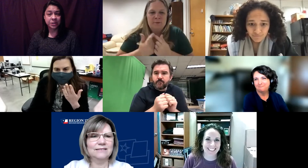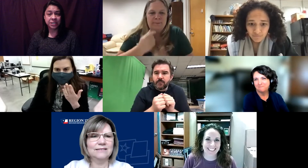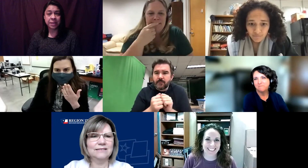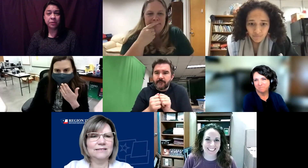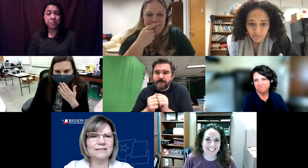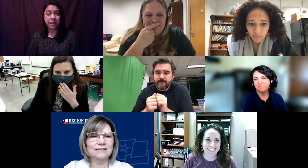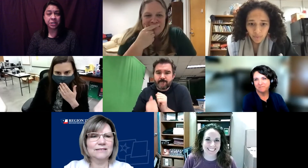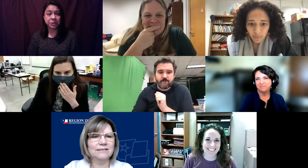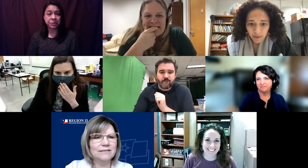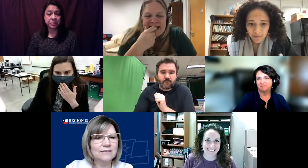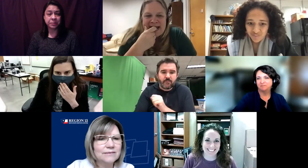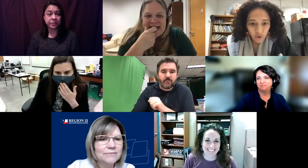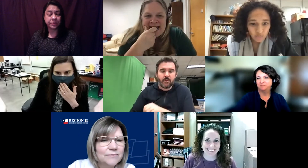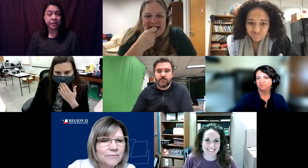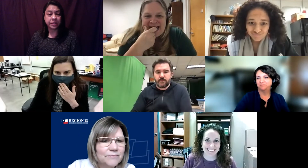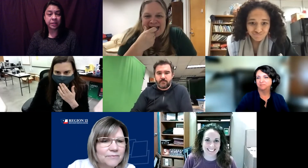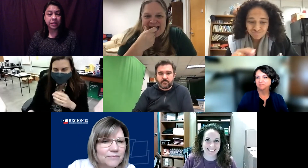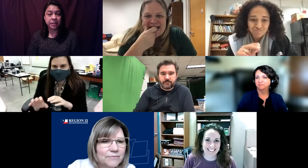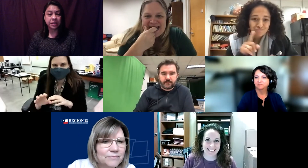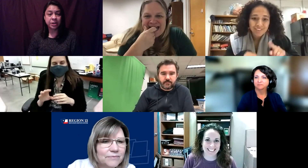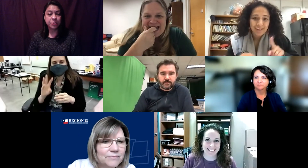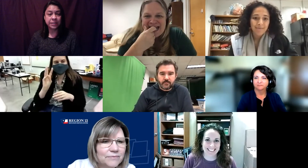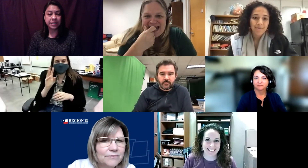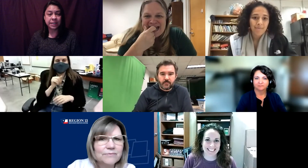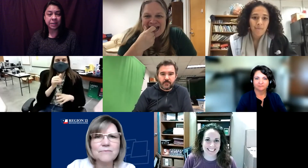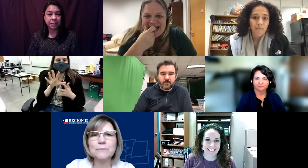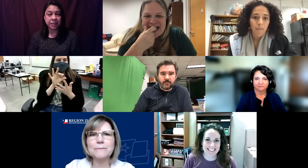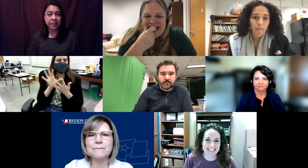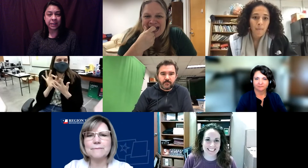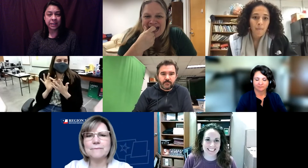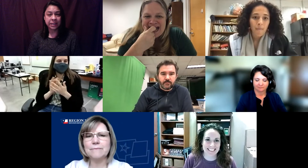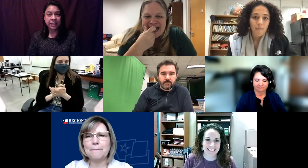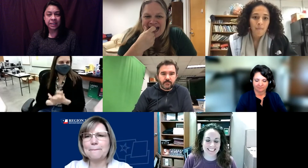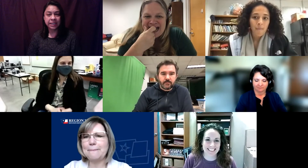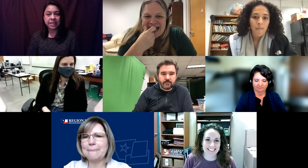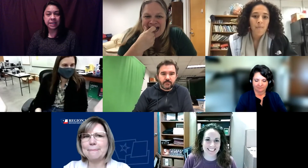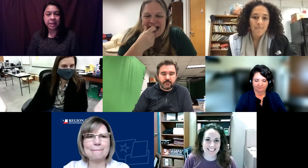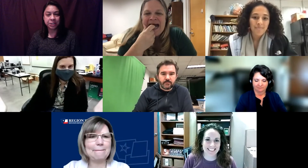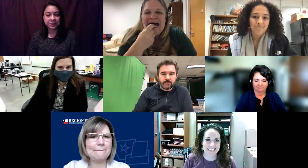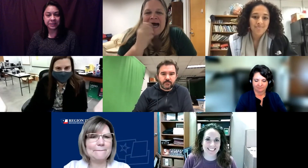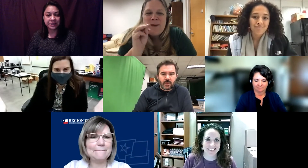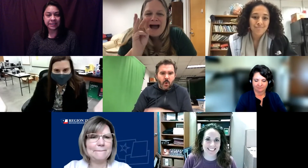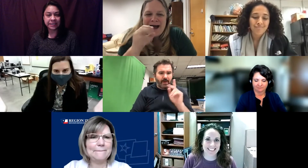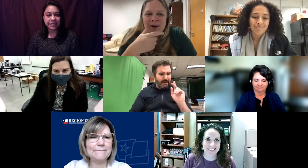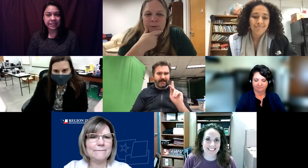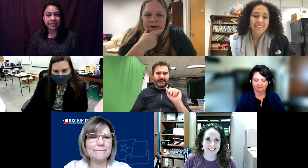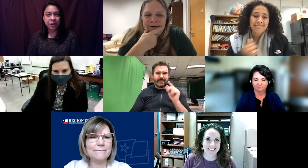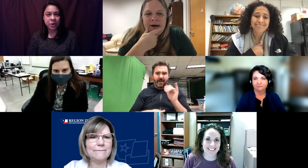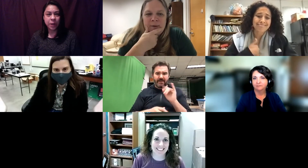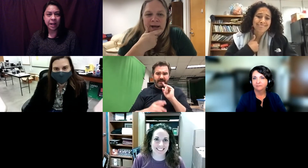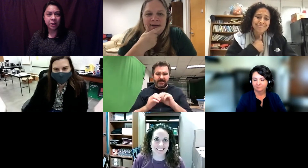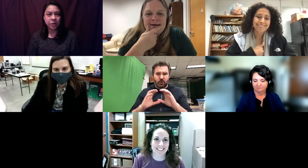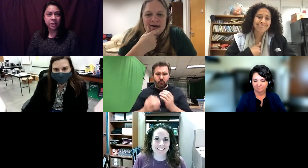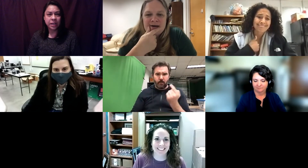What'd she say? Moving back into the group. Nope, it's not letting me. It's not an option.